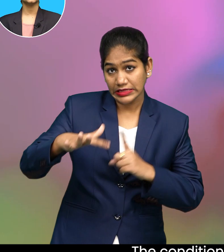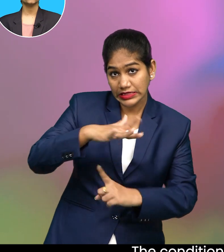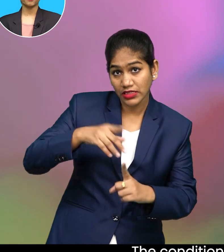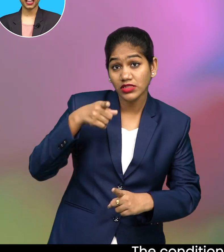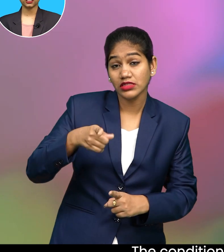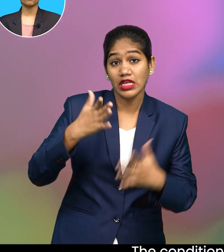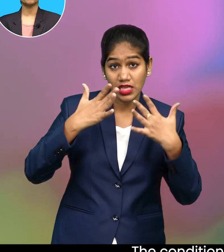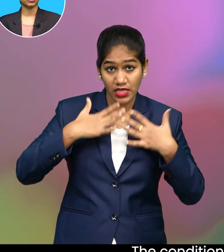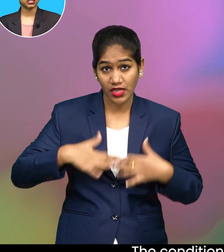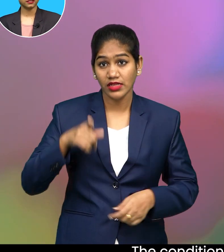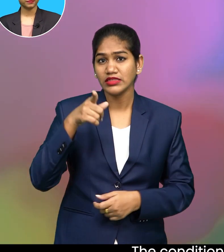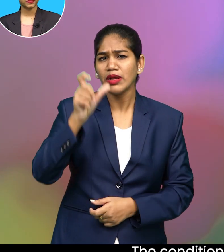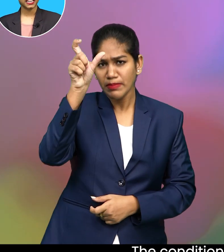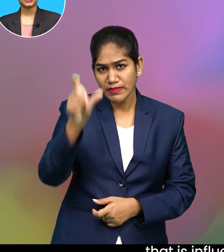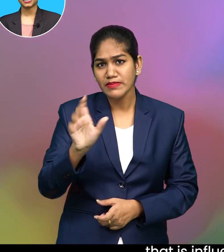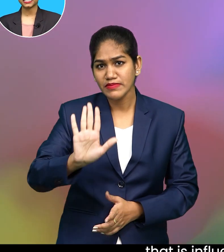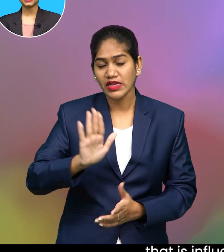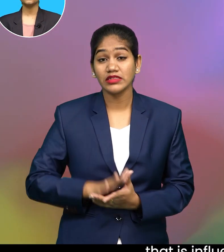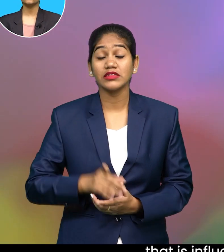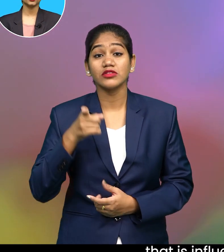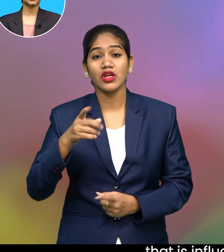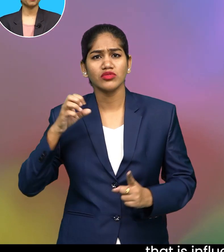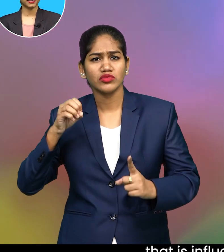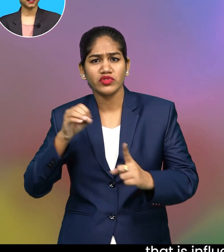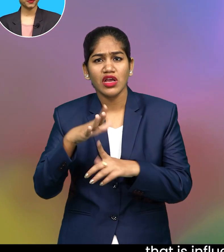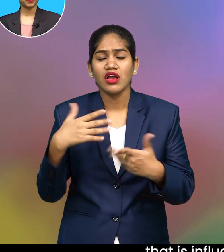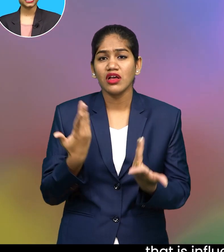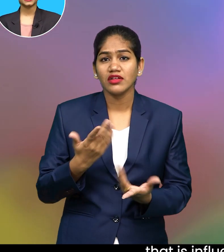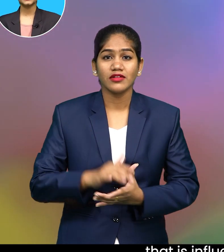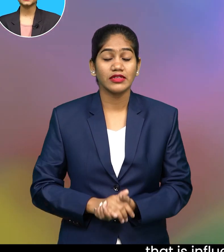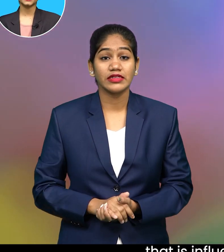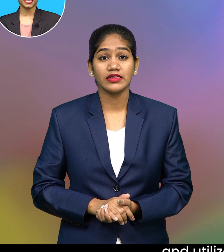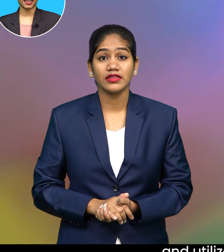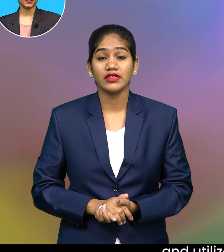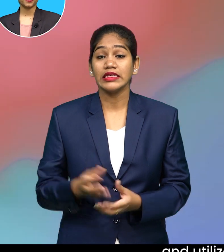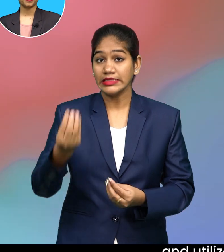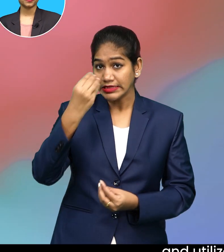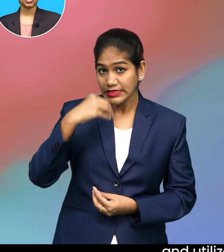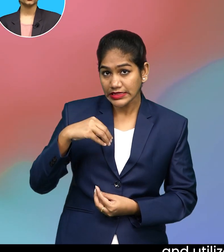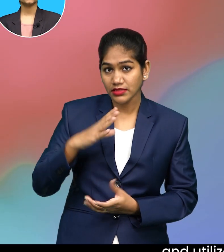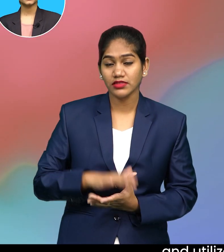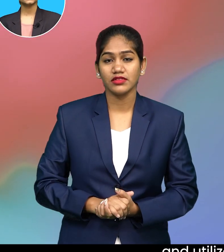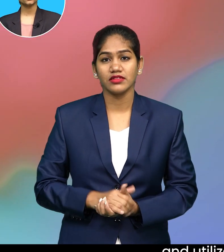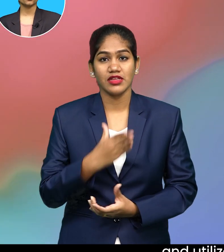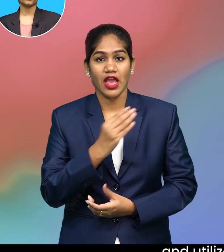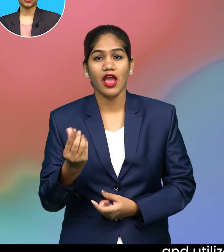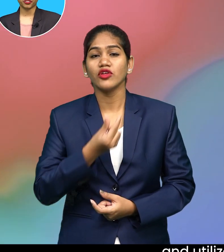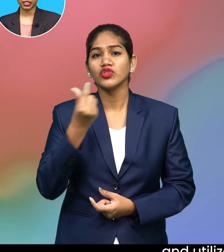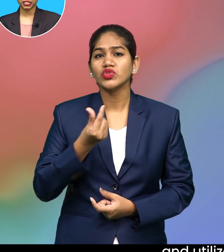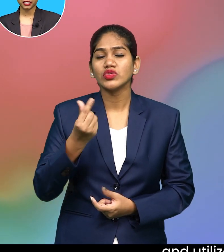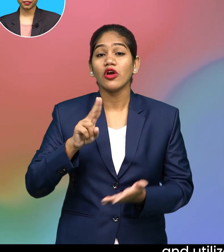The condition of health of a person that is influenced by the intake and utilization